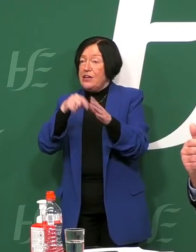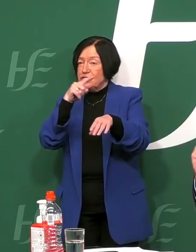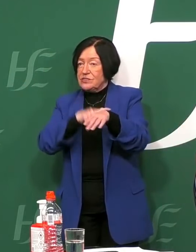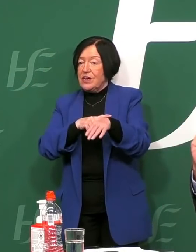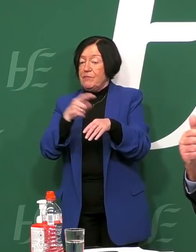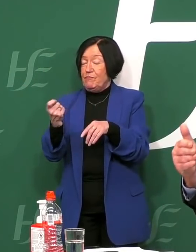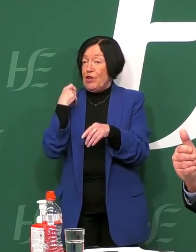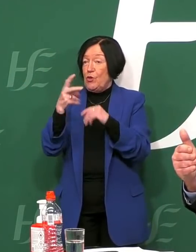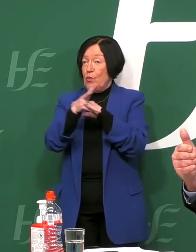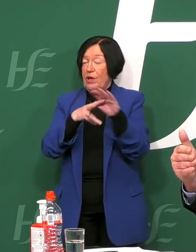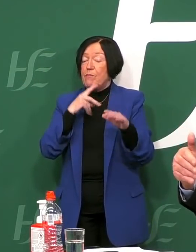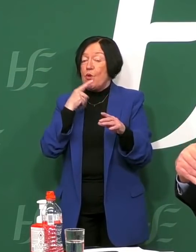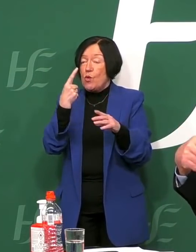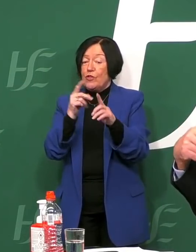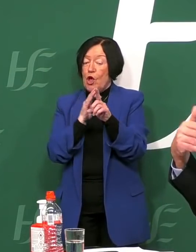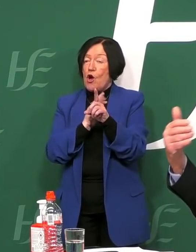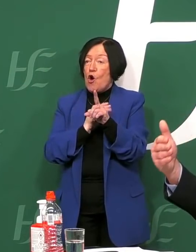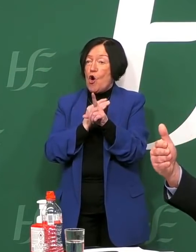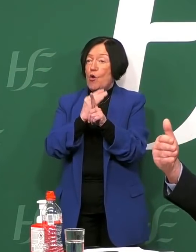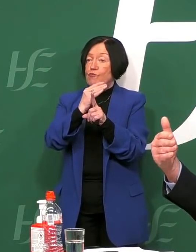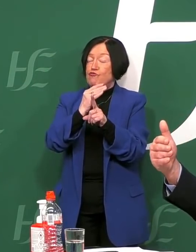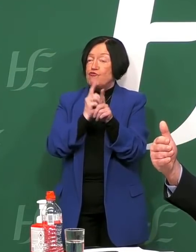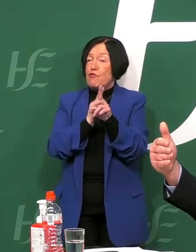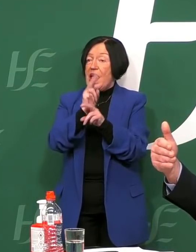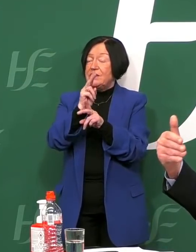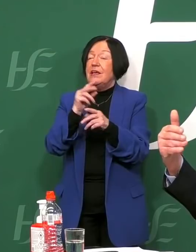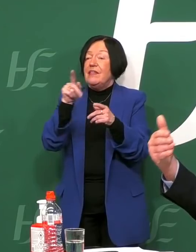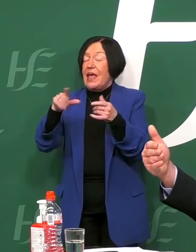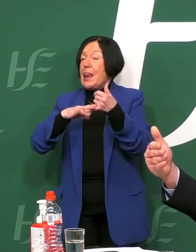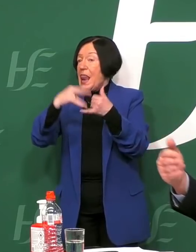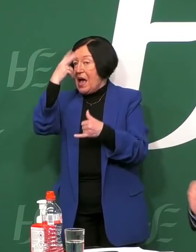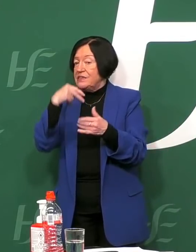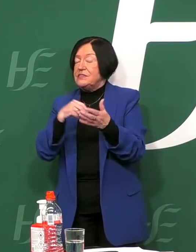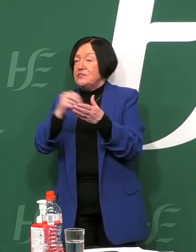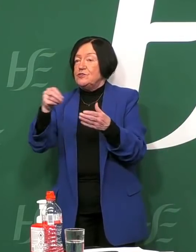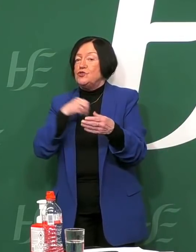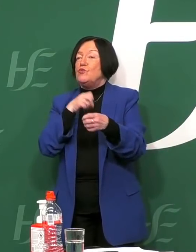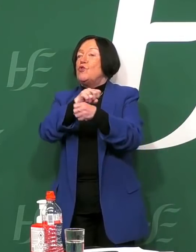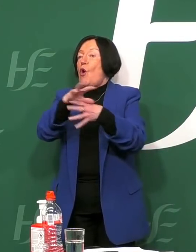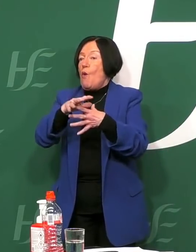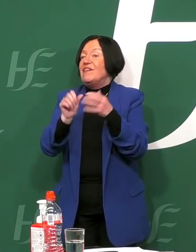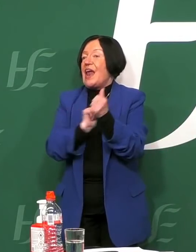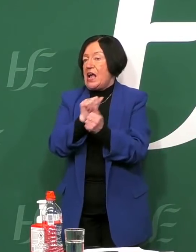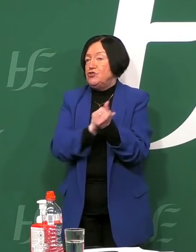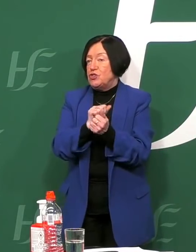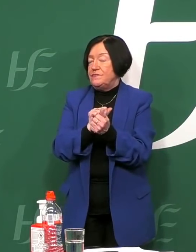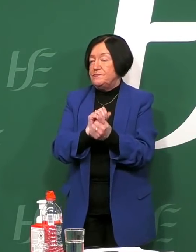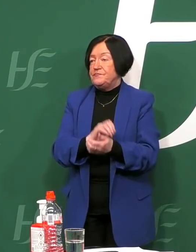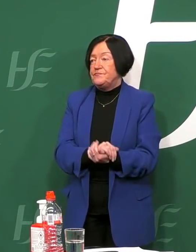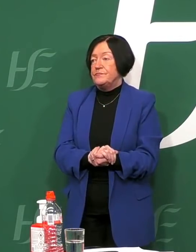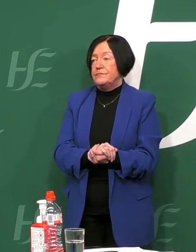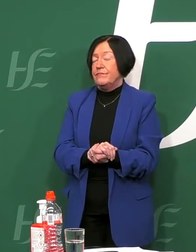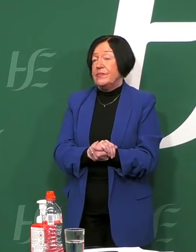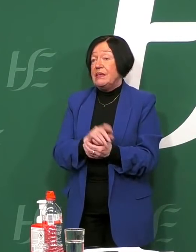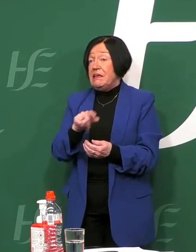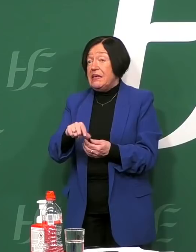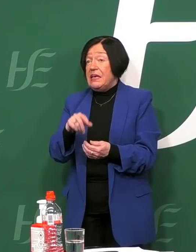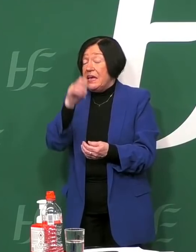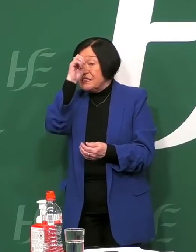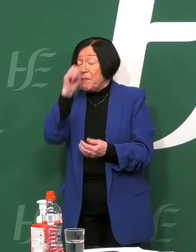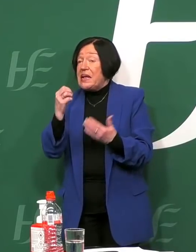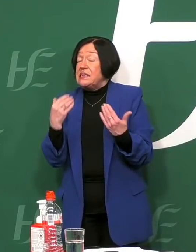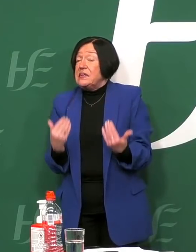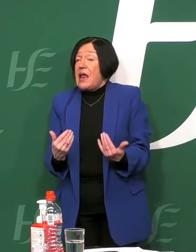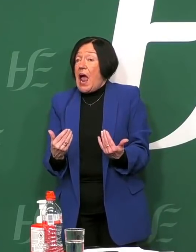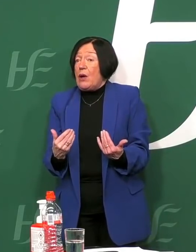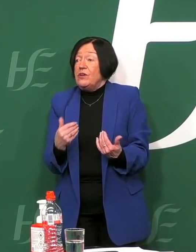recent weeks with one of the upgrades to the system. And then last night there was another upgrade that brought in the COVID option. And is it expected that